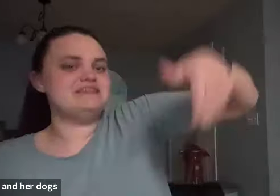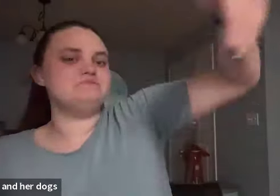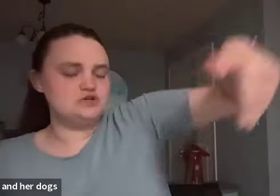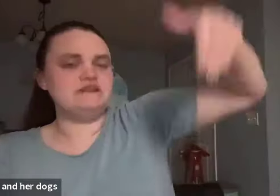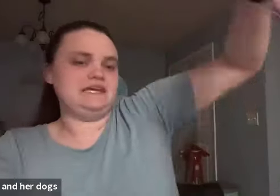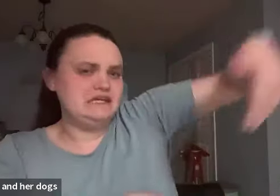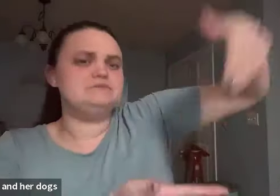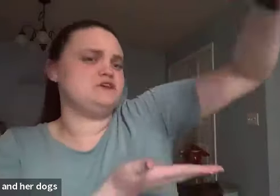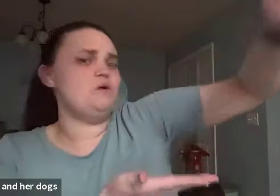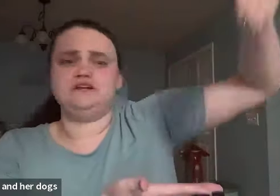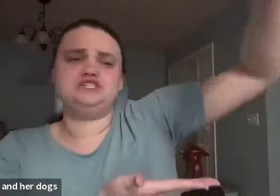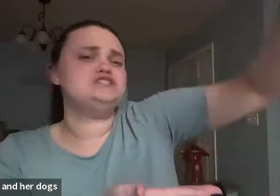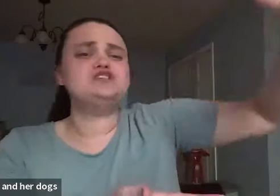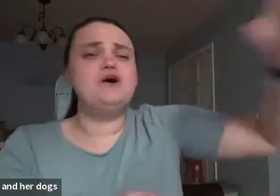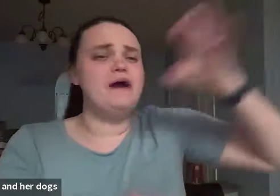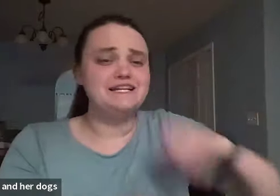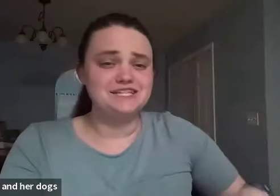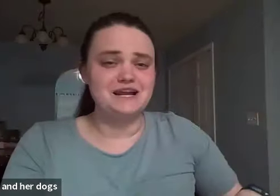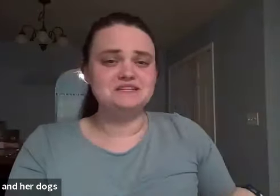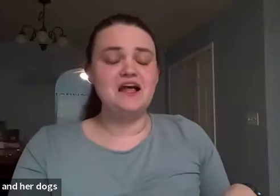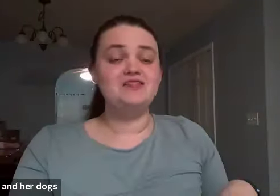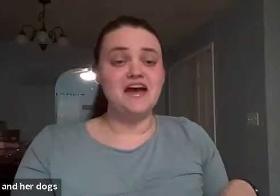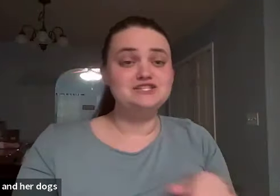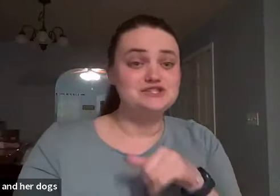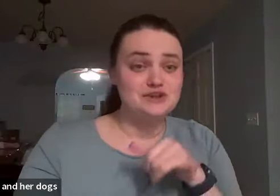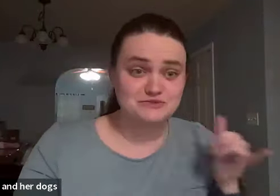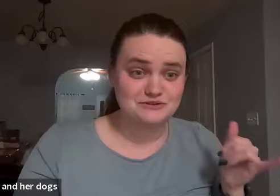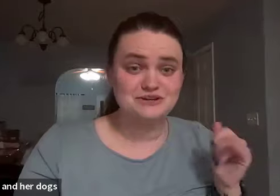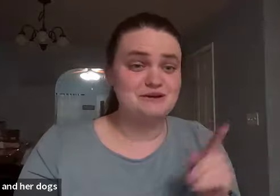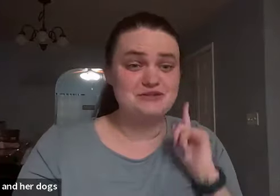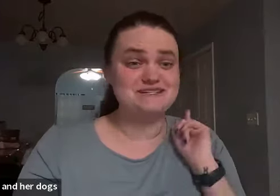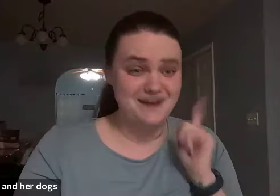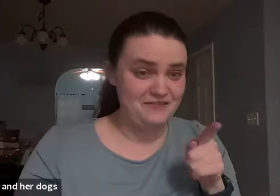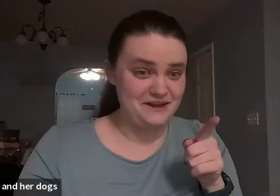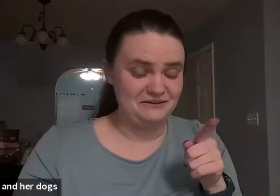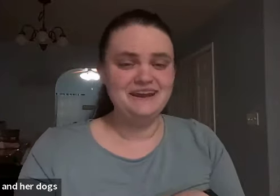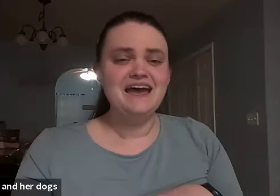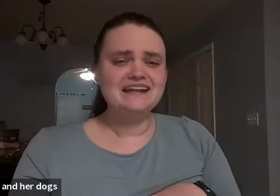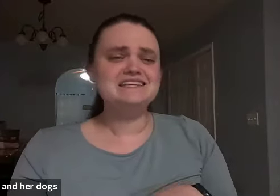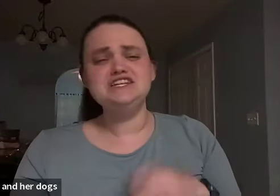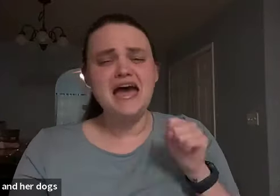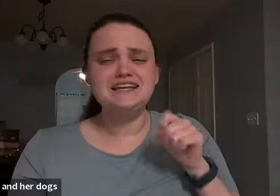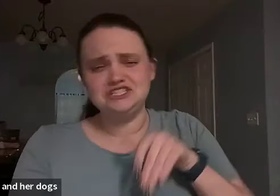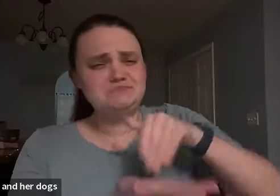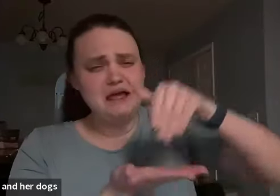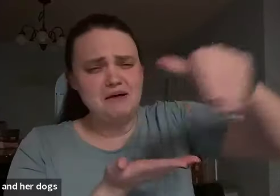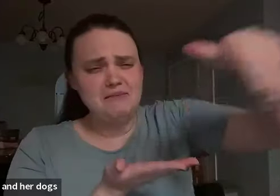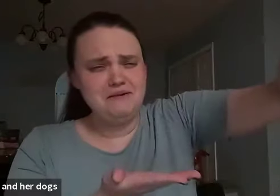this motion, like it keeps going, like she's so ancient. And I was like, that is so rude. Your grandmother is not that old. And he's like, yes, she's blah, blah, blah,